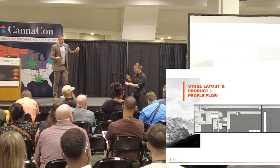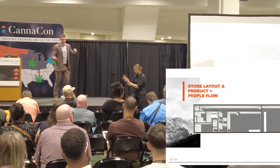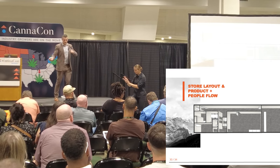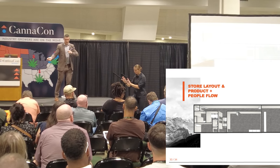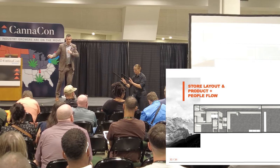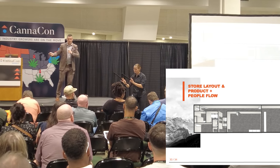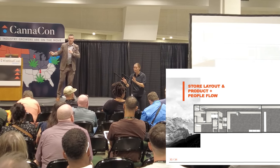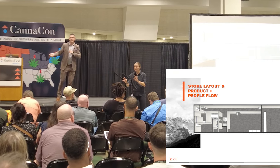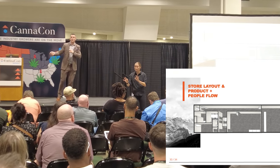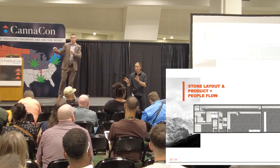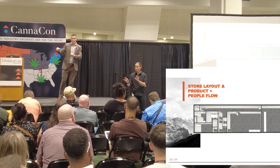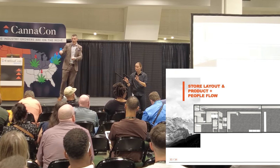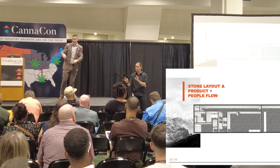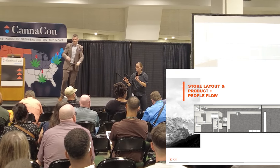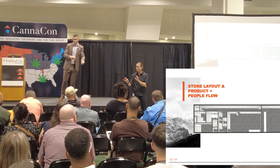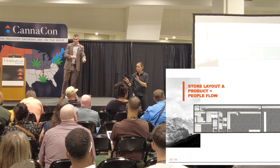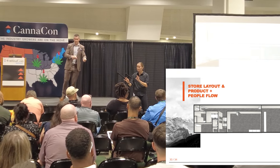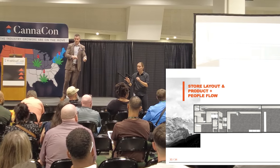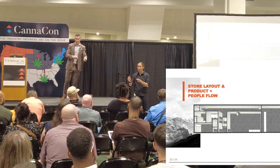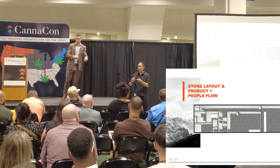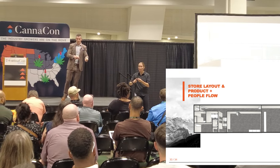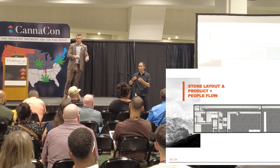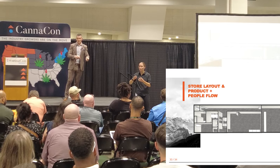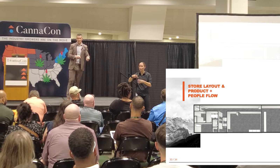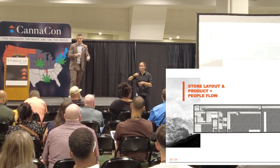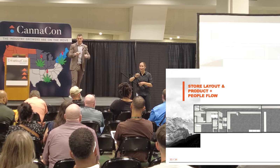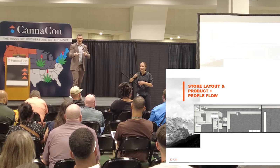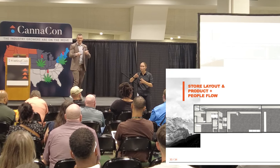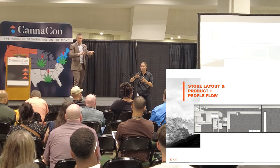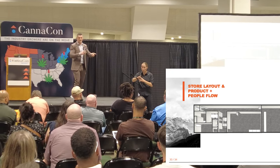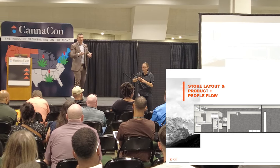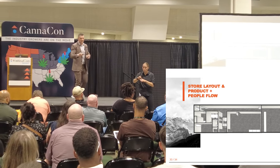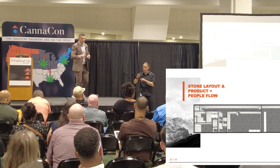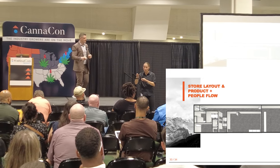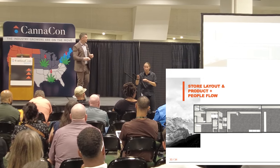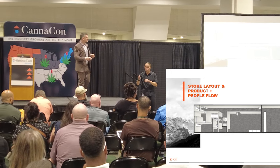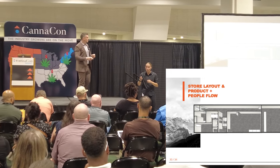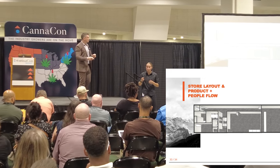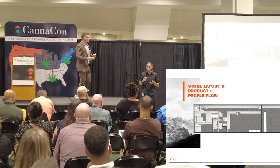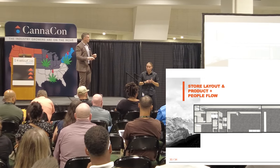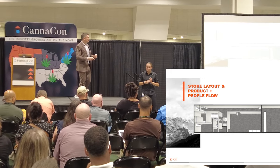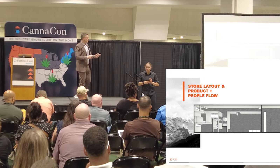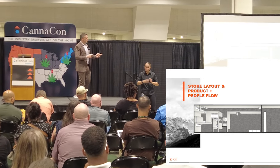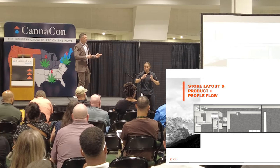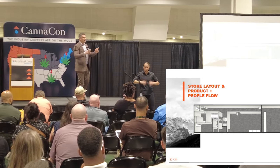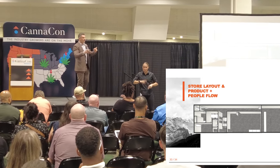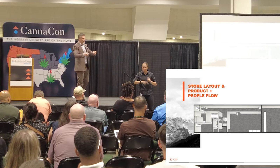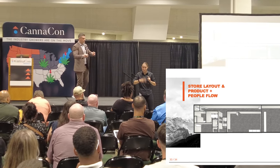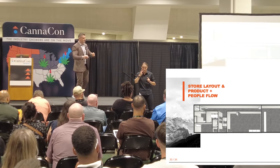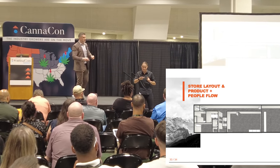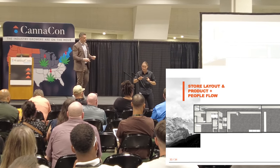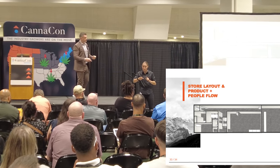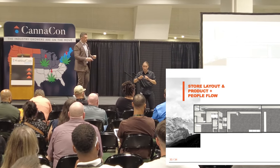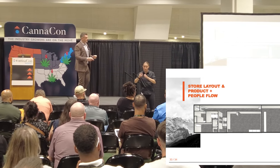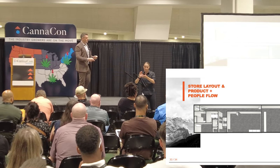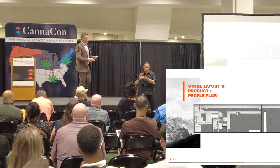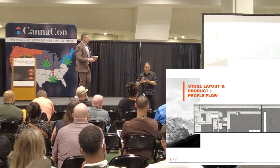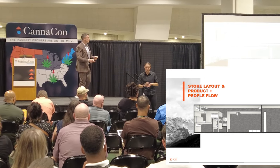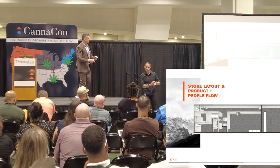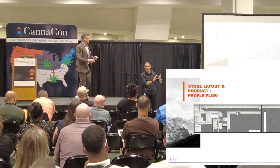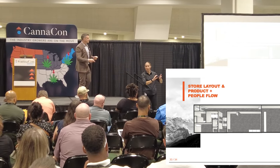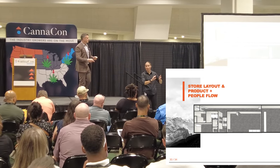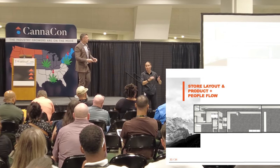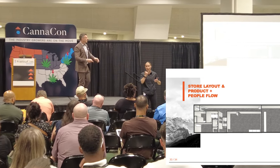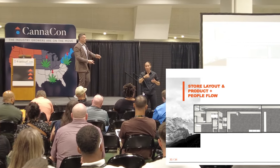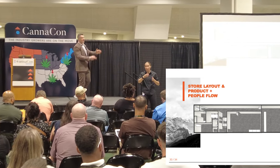then put through a pass-through with no sort of lines of sight from the sales floor out to the sales room floor when an order